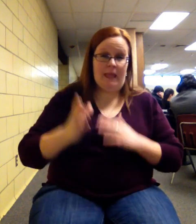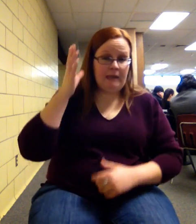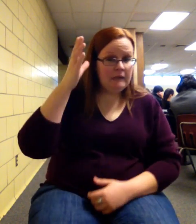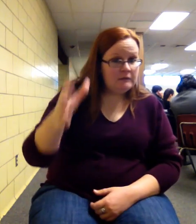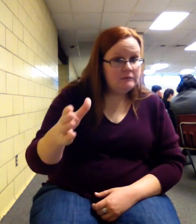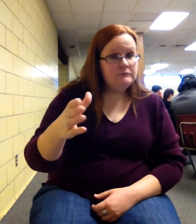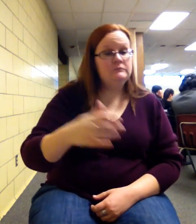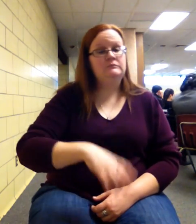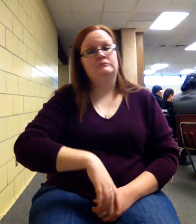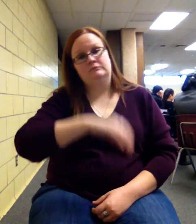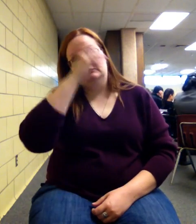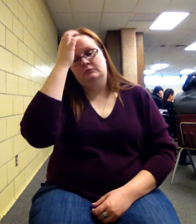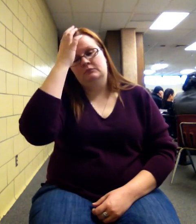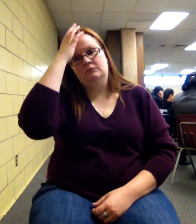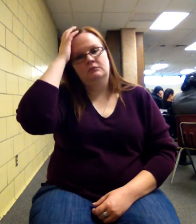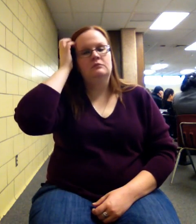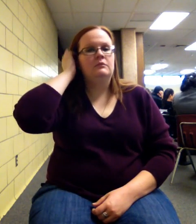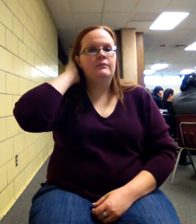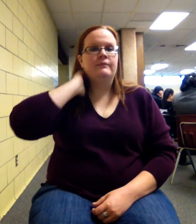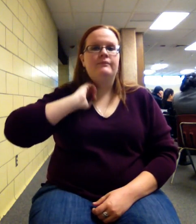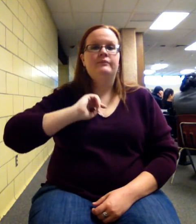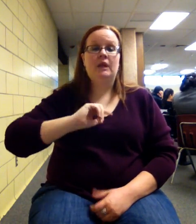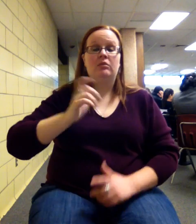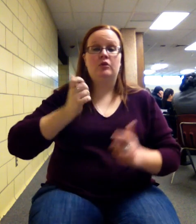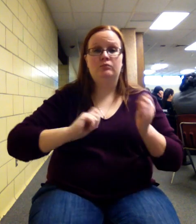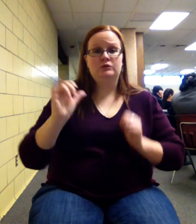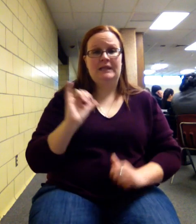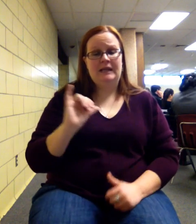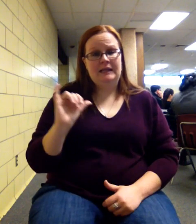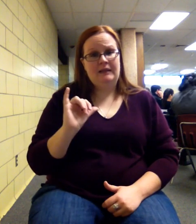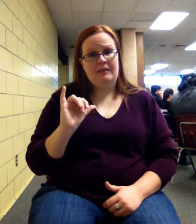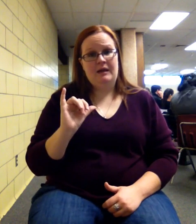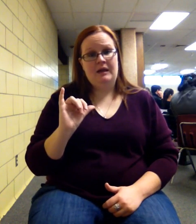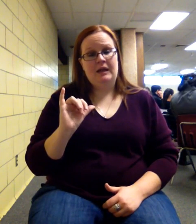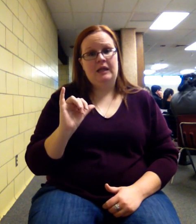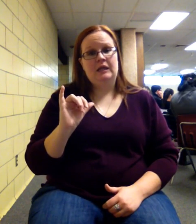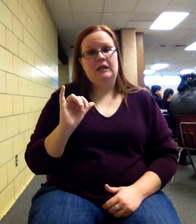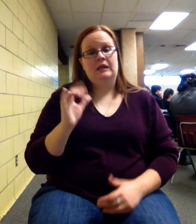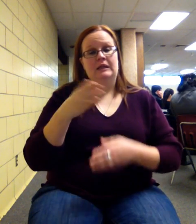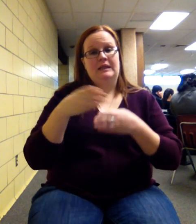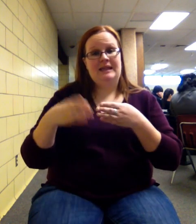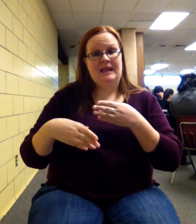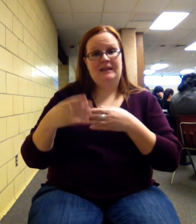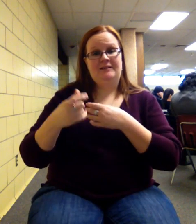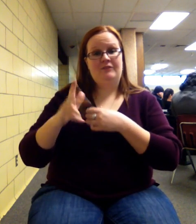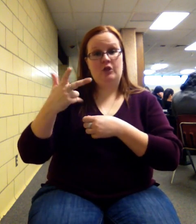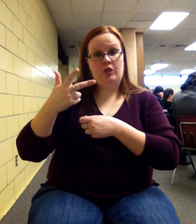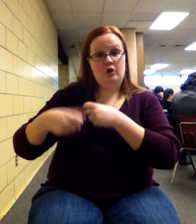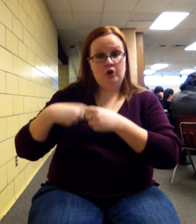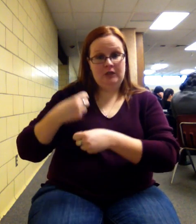doing some forward planning. And they're pretending like at the end of year 3, they're going